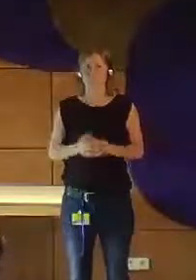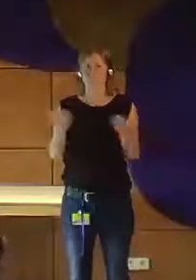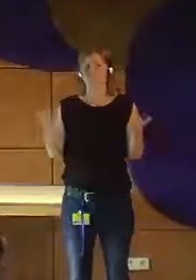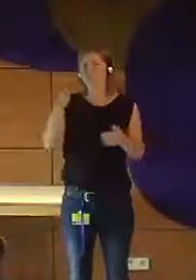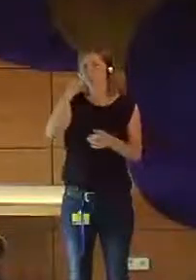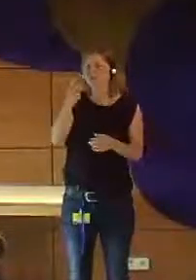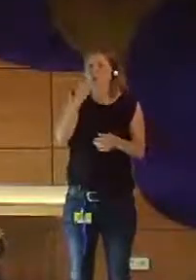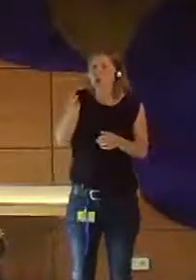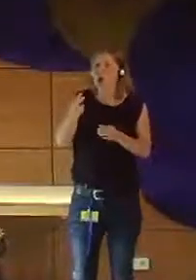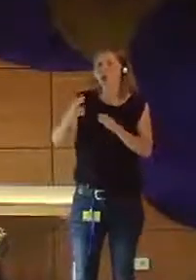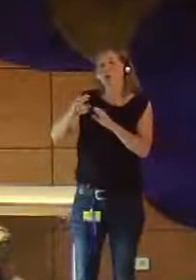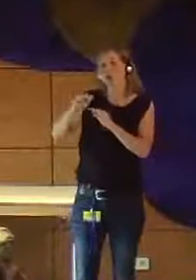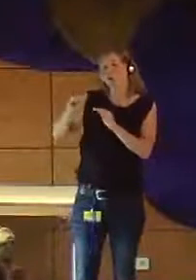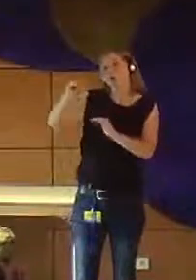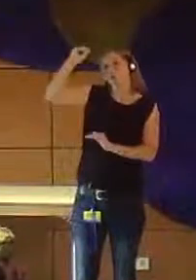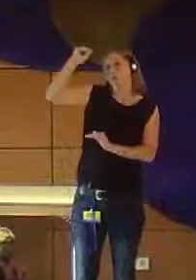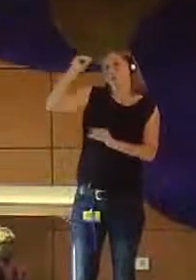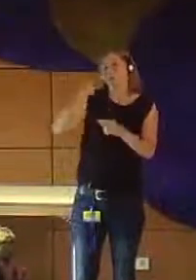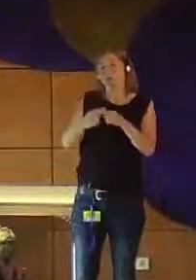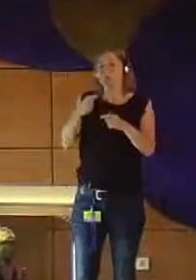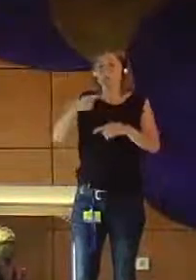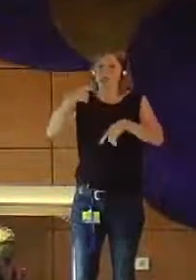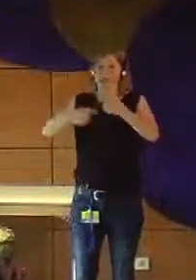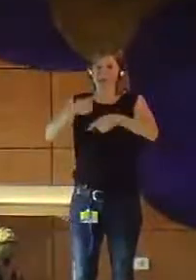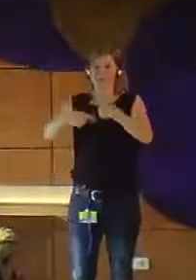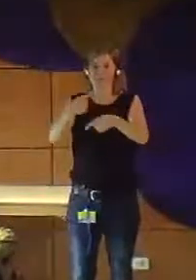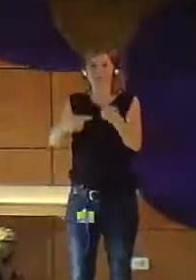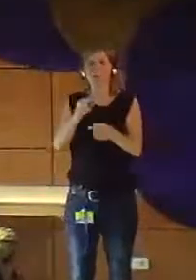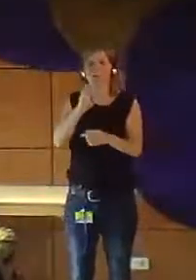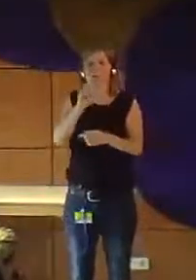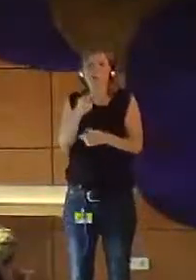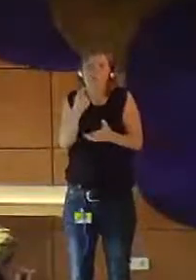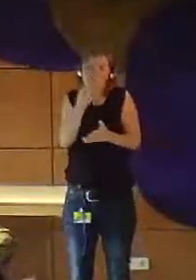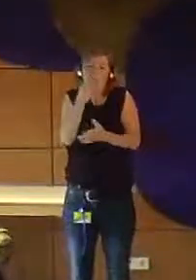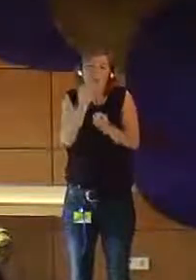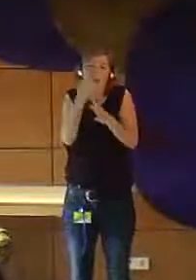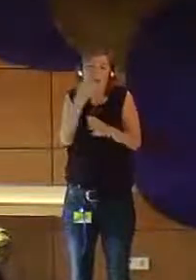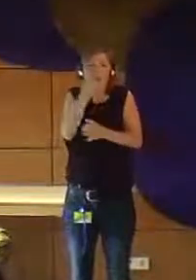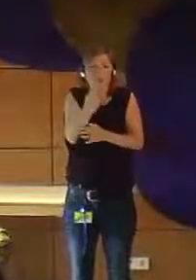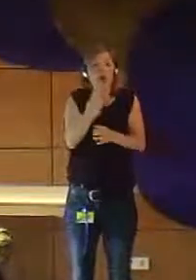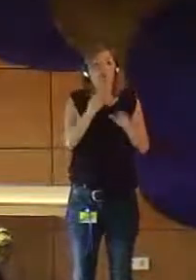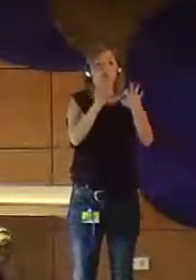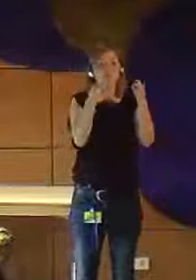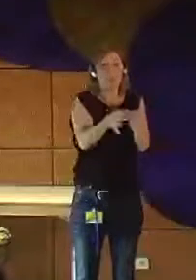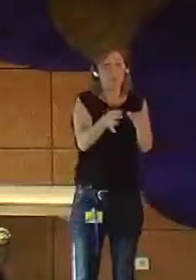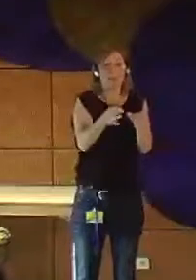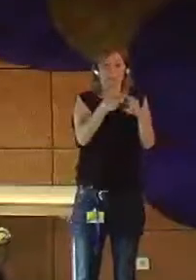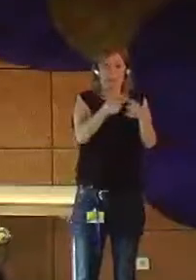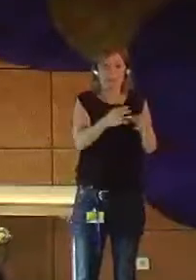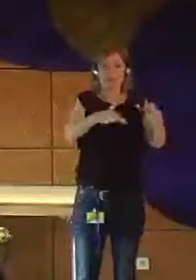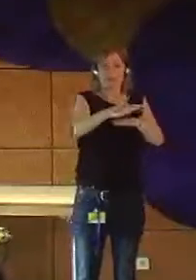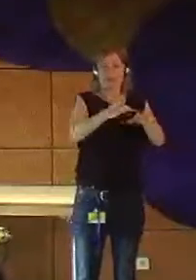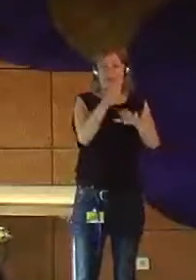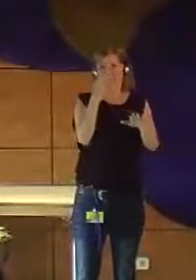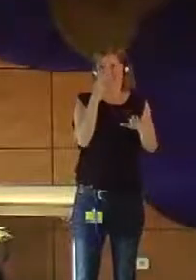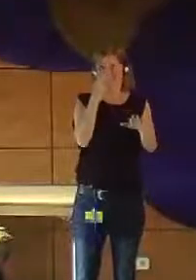development, you also need to include what's happening in the rest of the family. But even though there